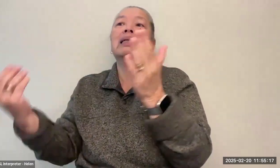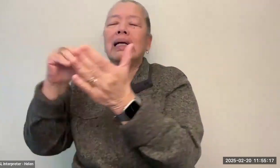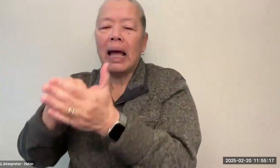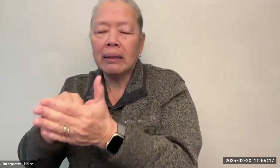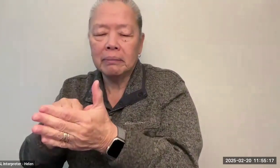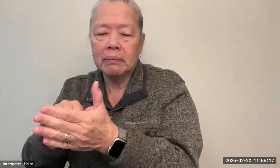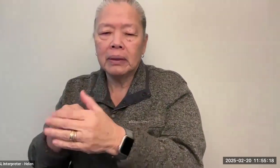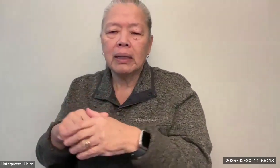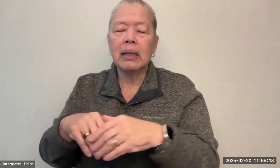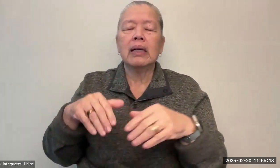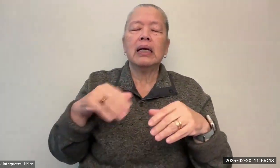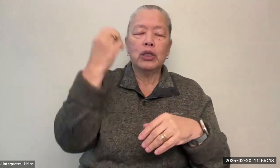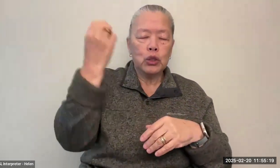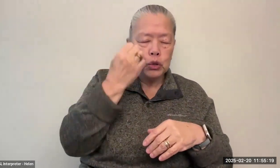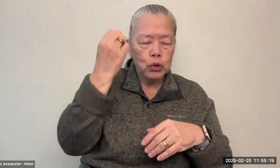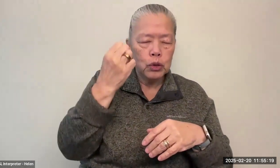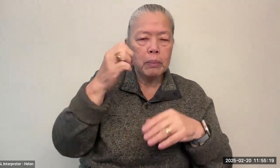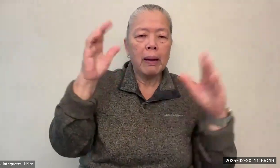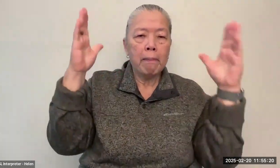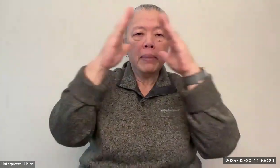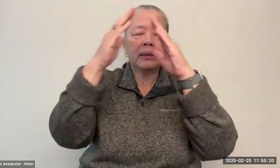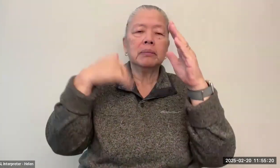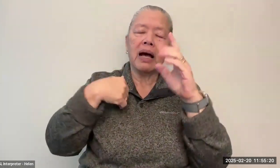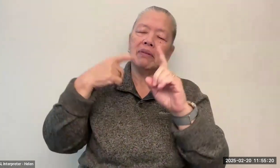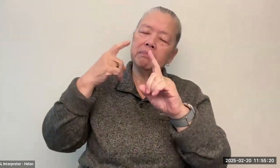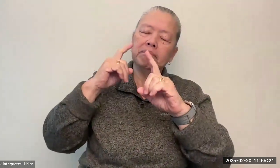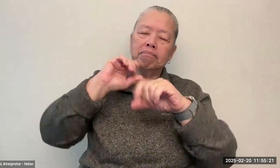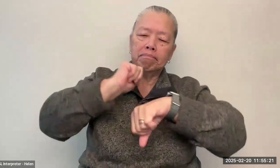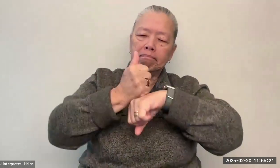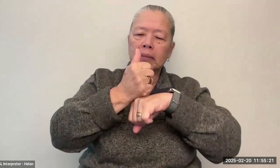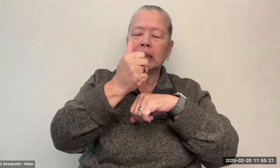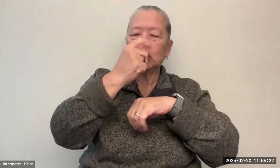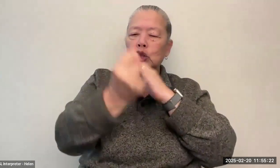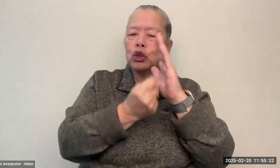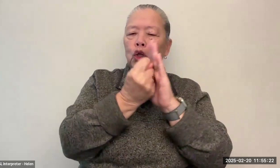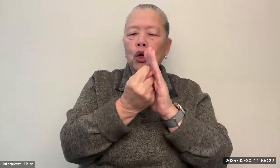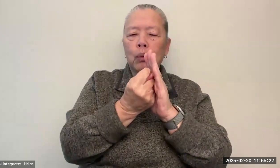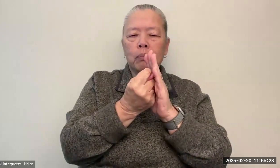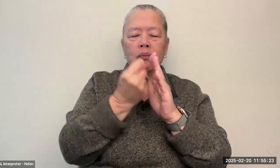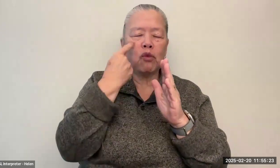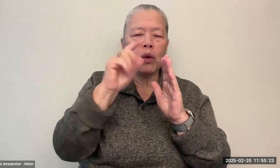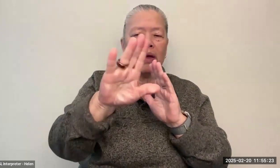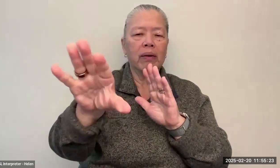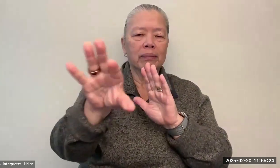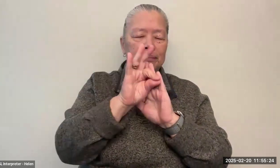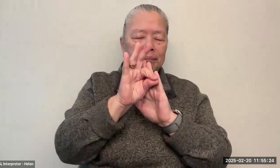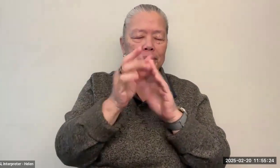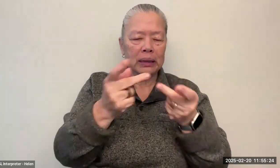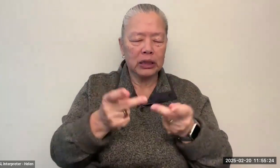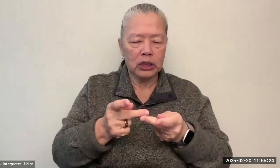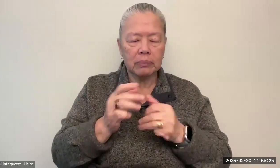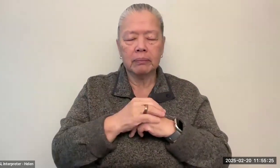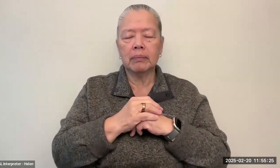for a certain term in the United Methodist Church. So we already have differences around the election process,